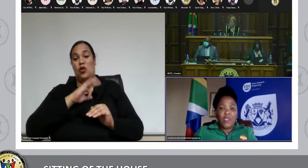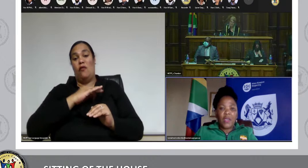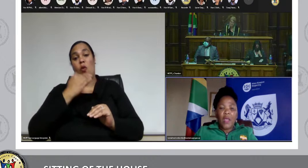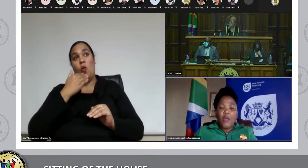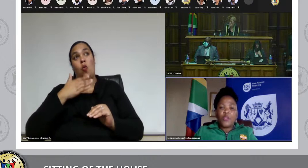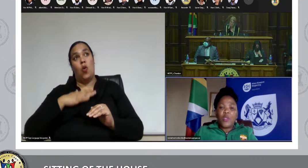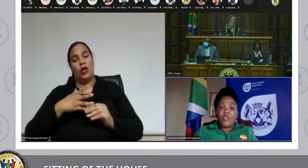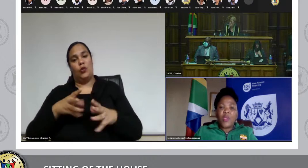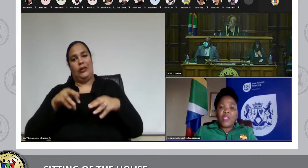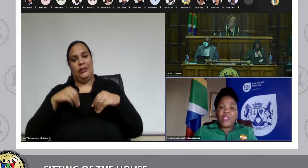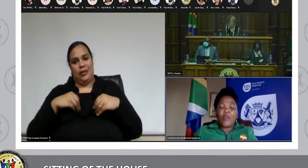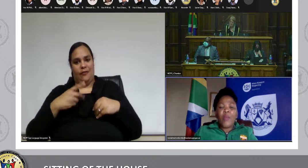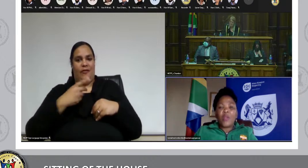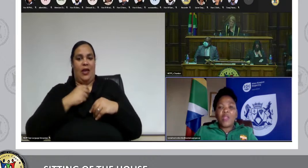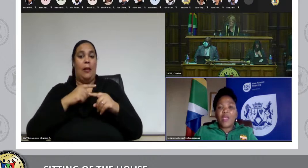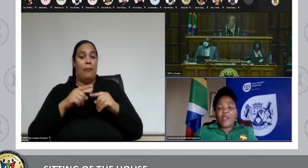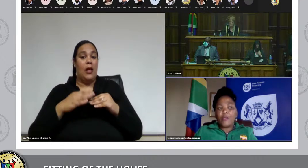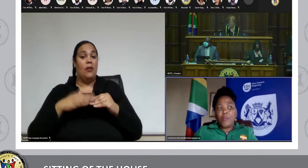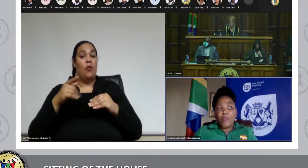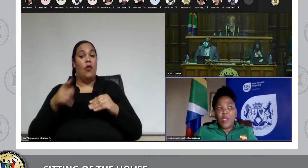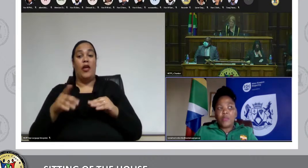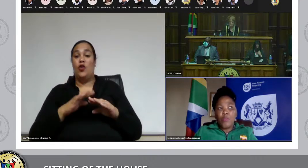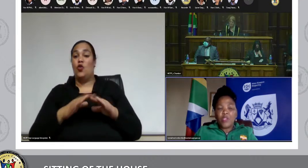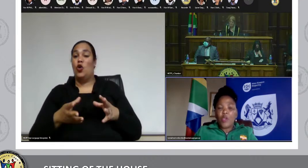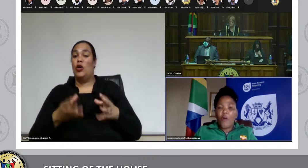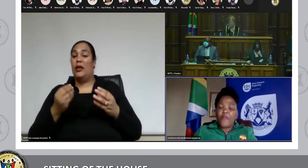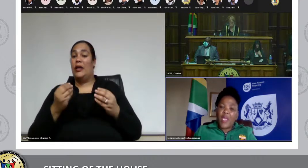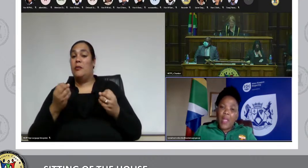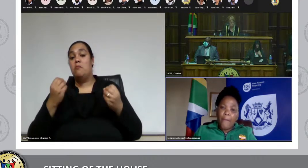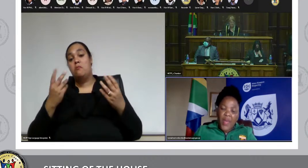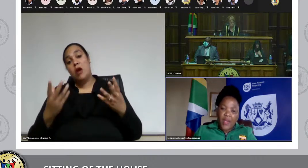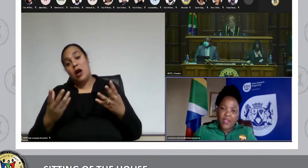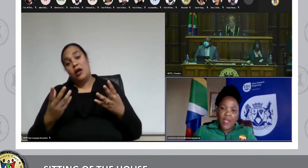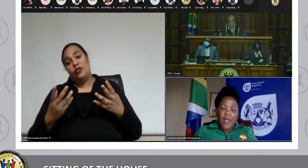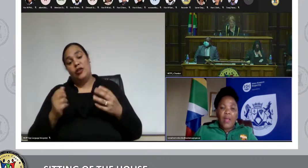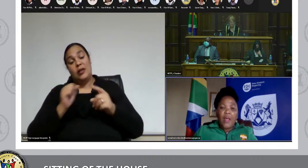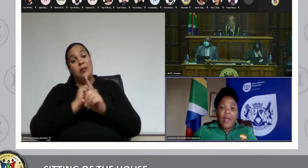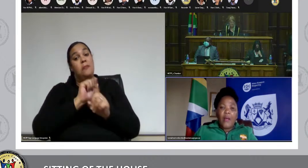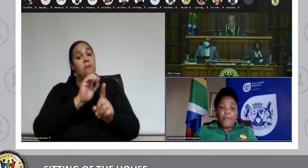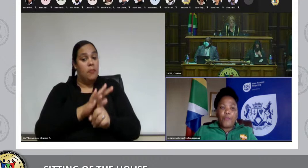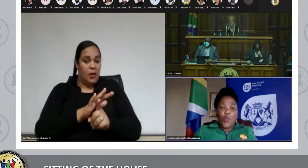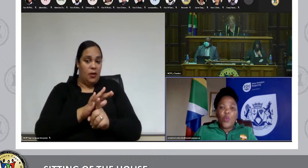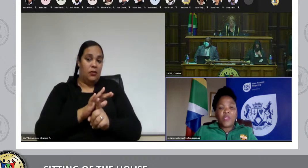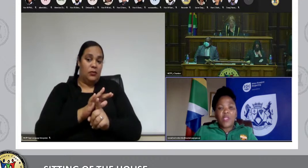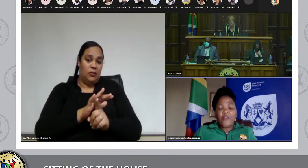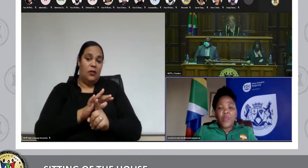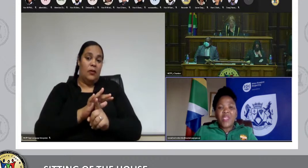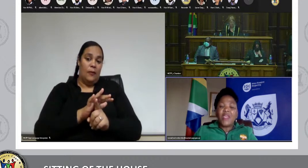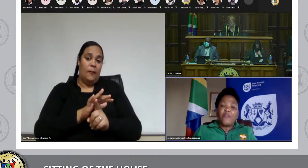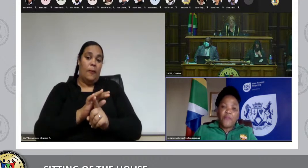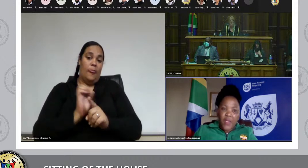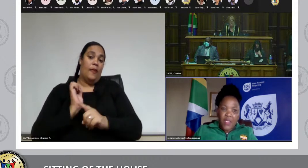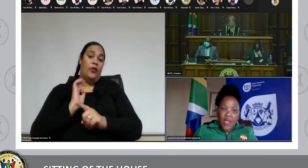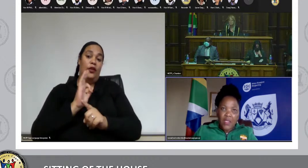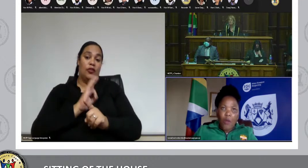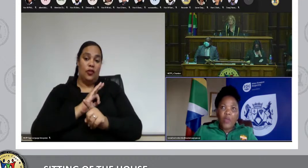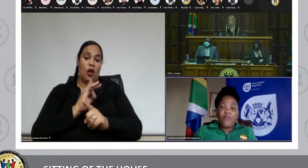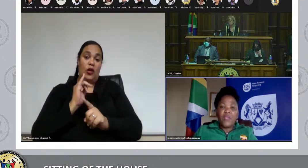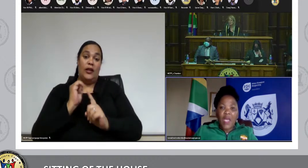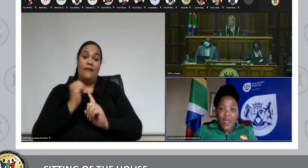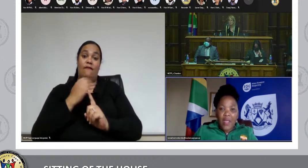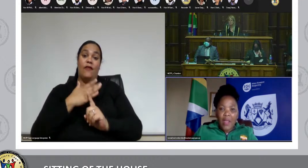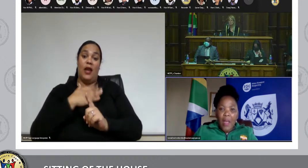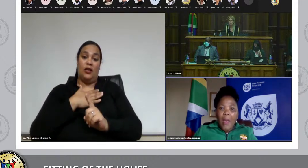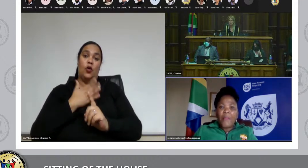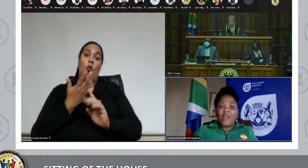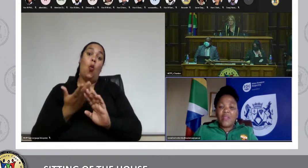vaccinated. So in as much as that, we might not get as much of the impact with the staff being infected or